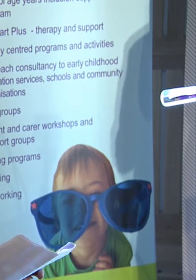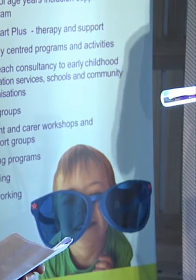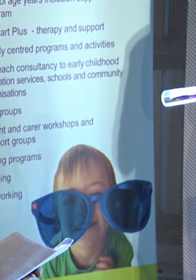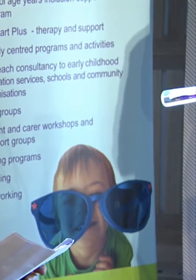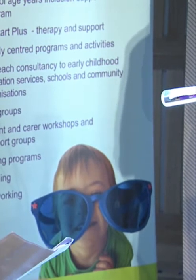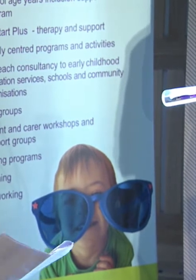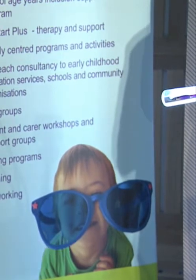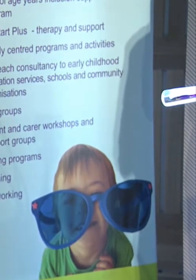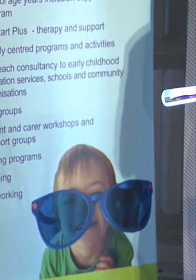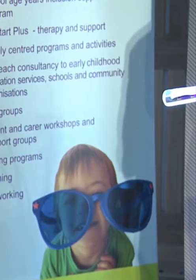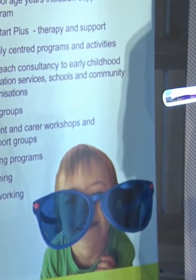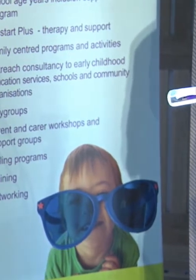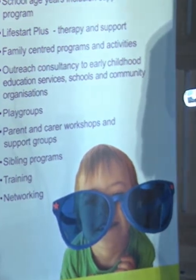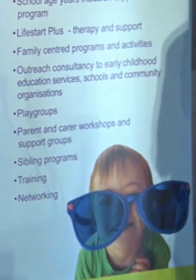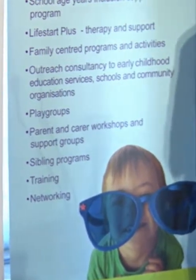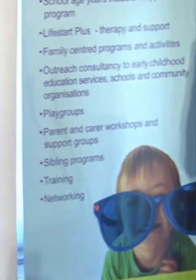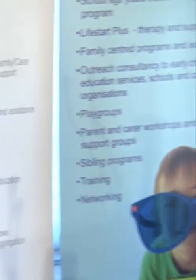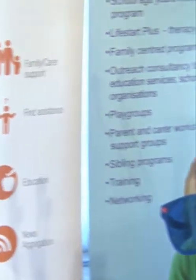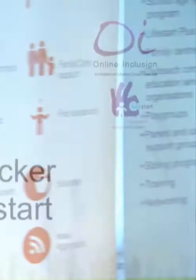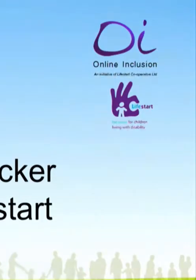exciting OI program.